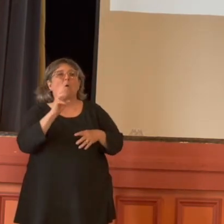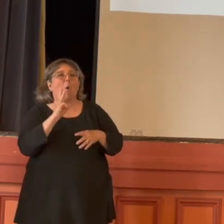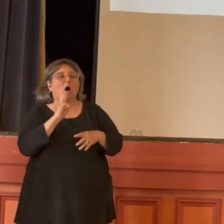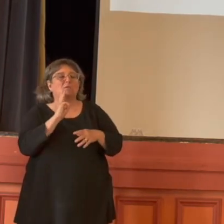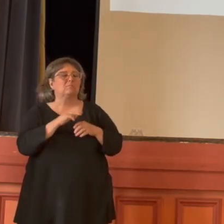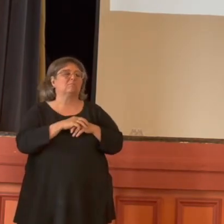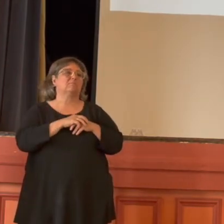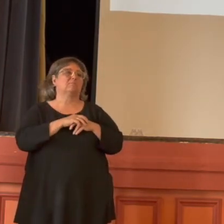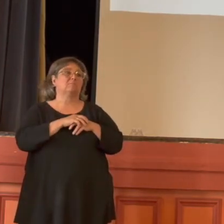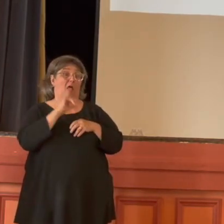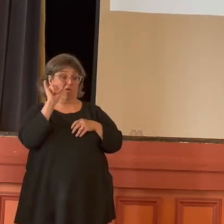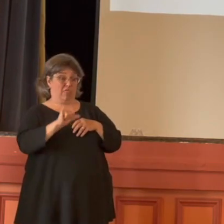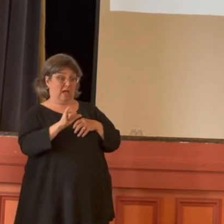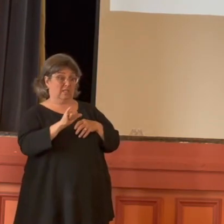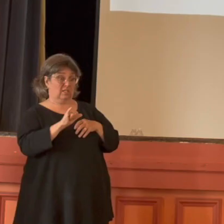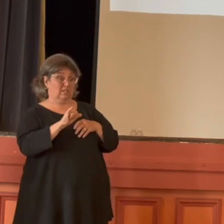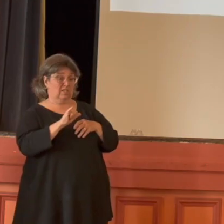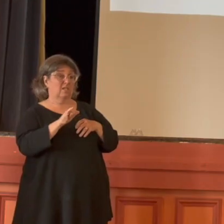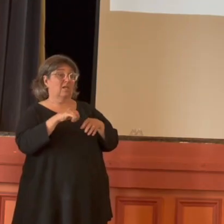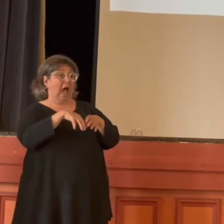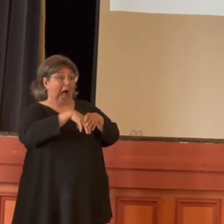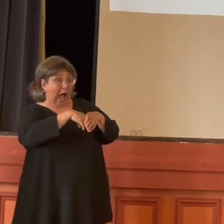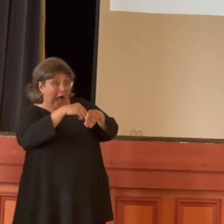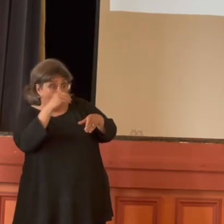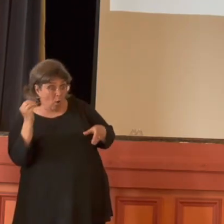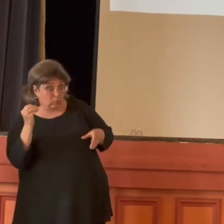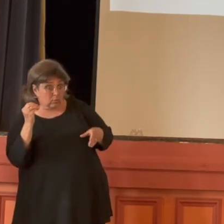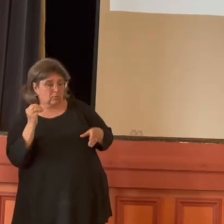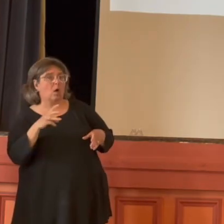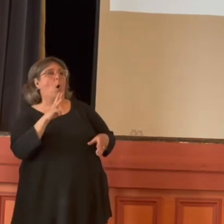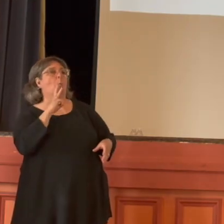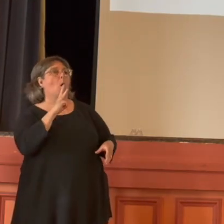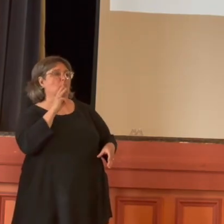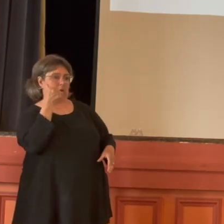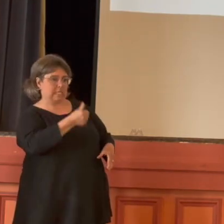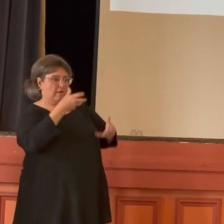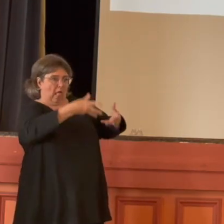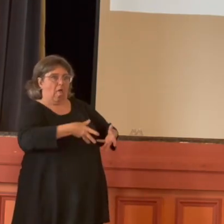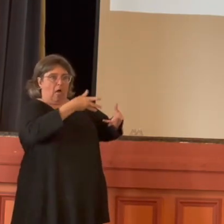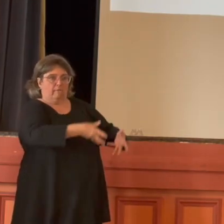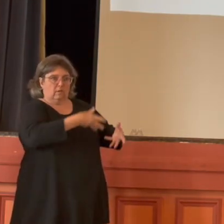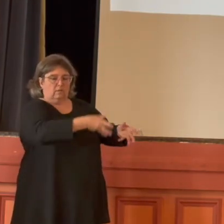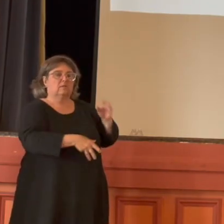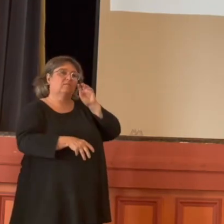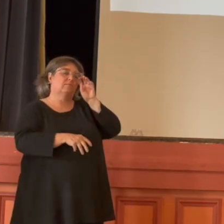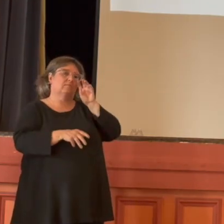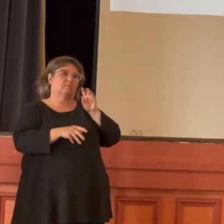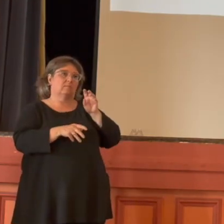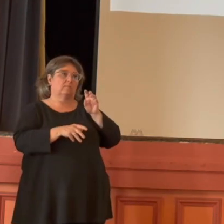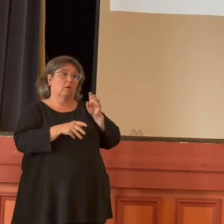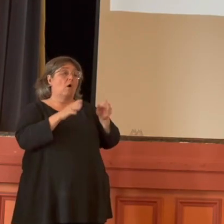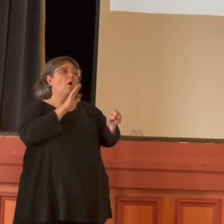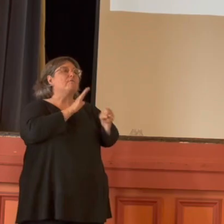and that is taken out of the sewage, and then the water that is left over is dosed